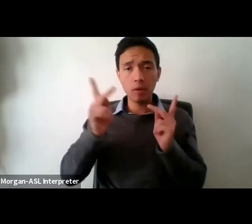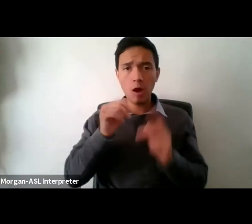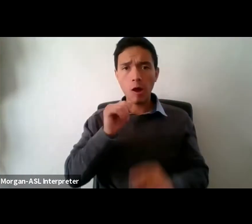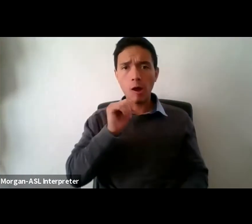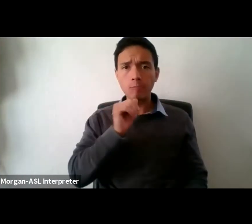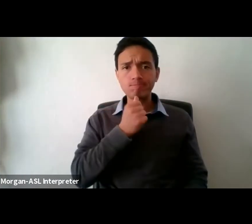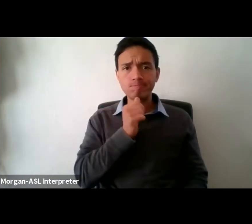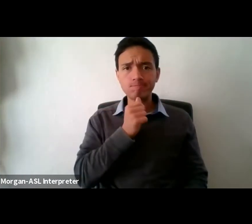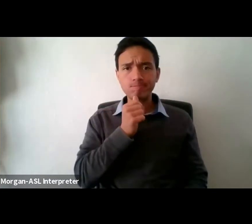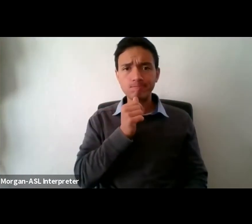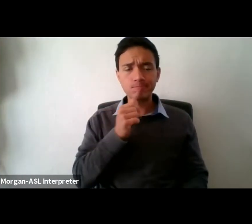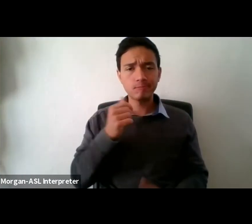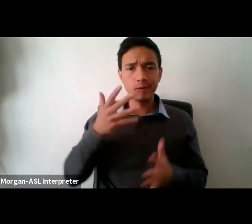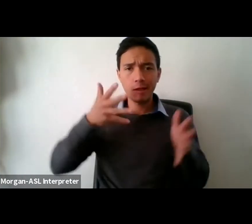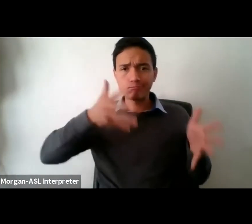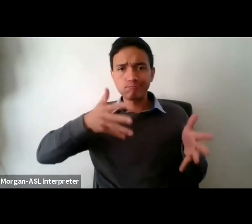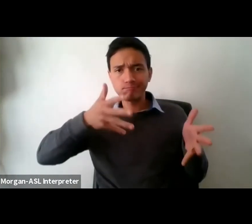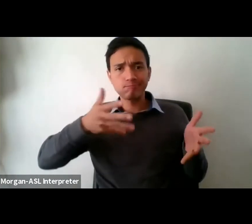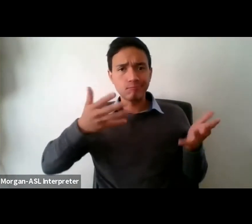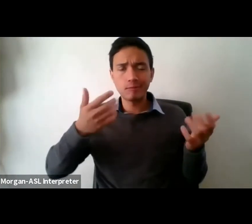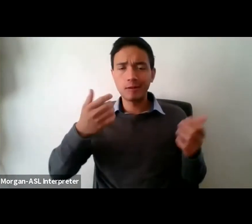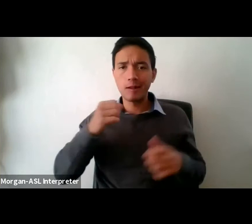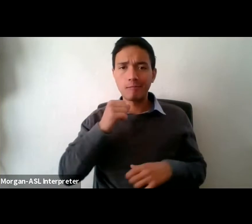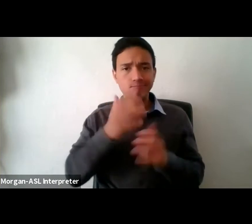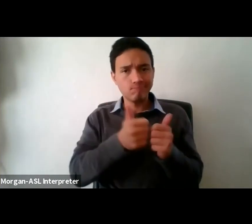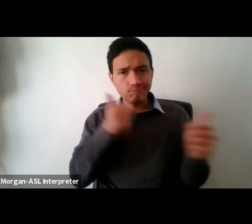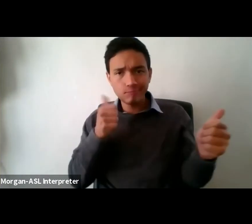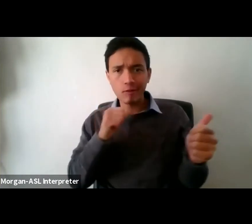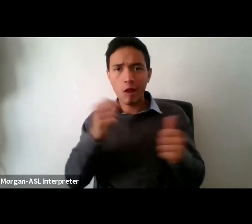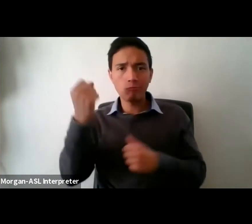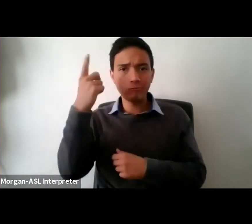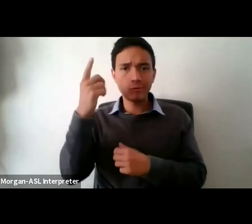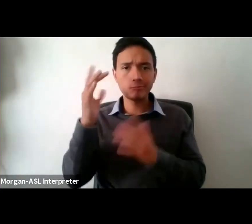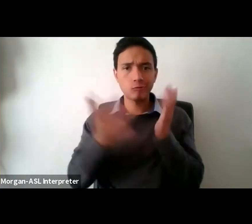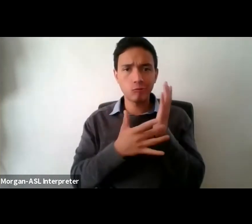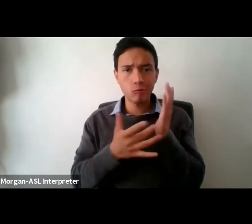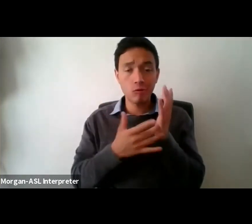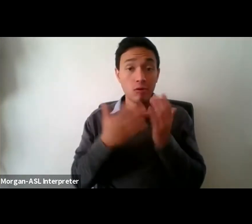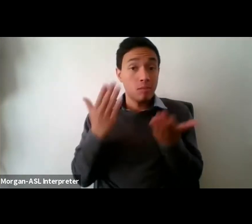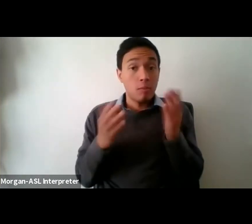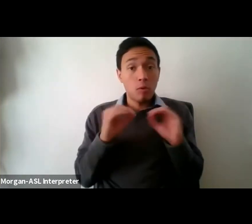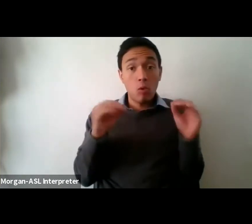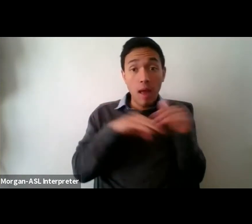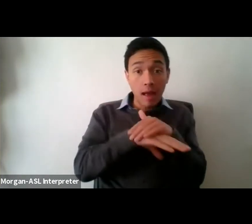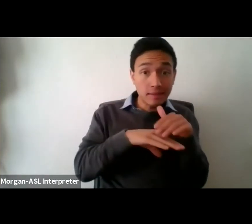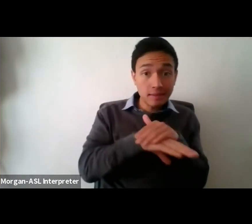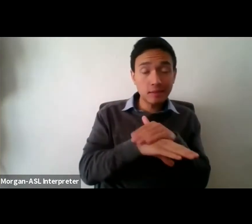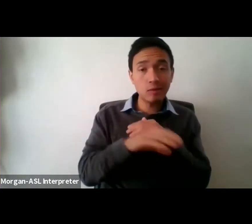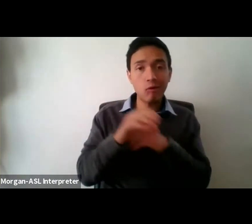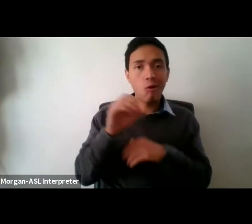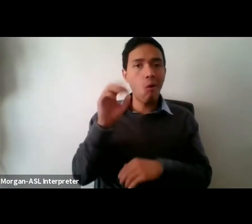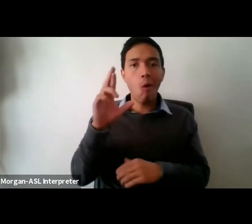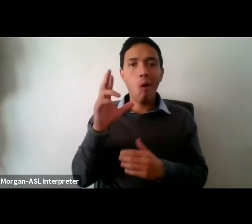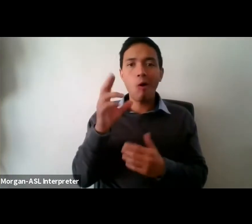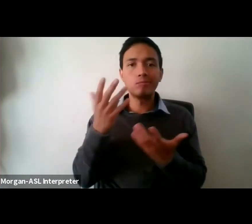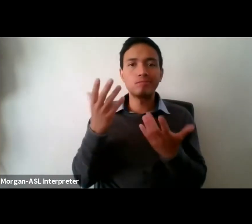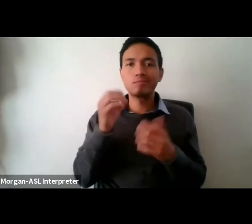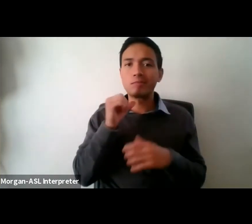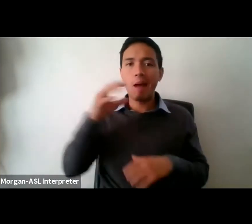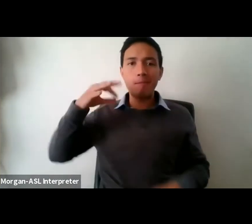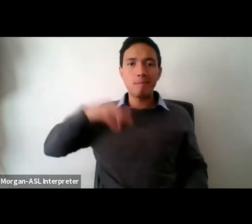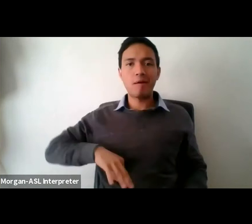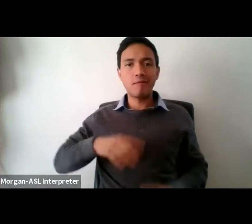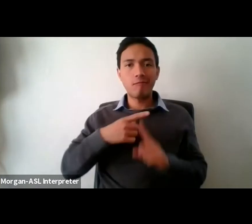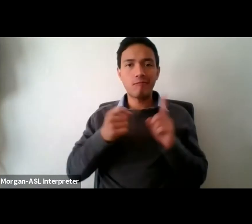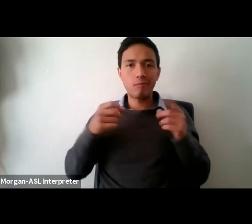digital inequity, either lacking access to technologies or not benefiting fully from the opportunities